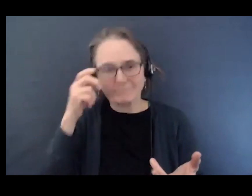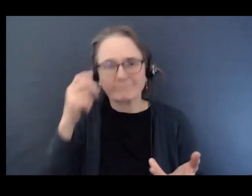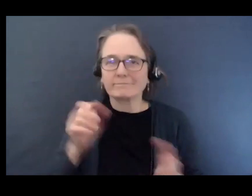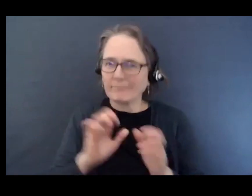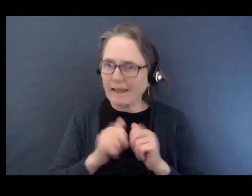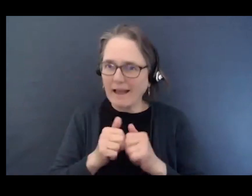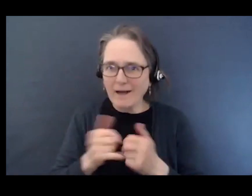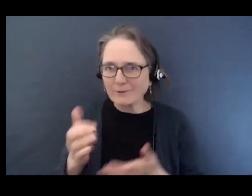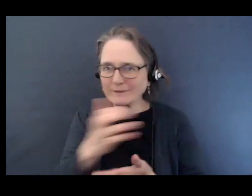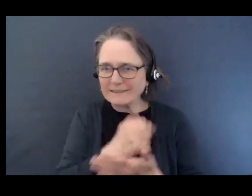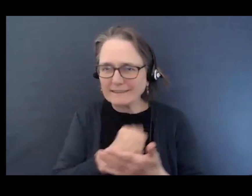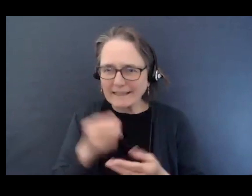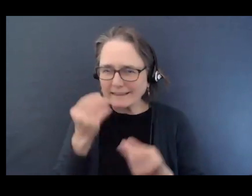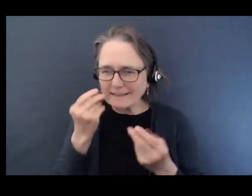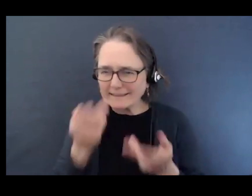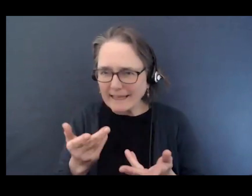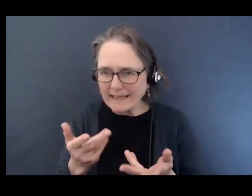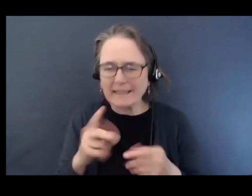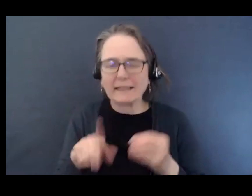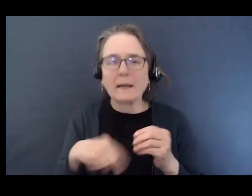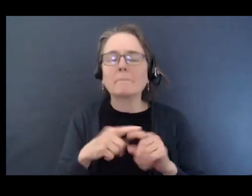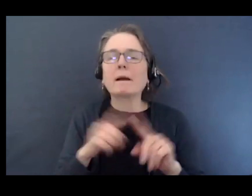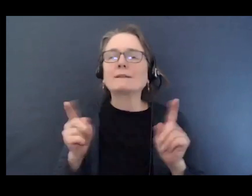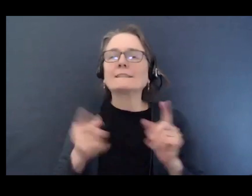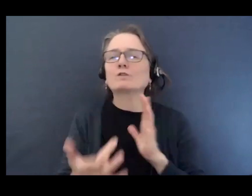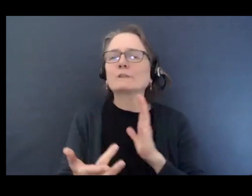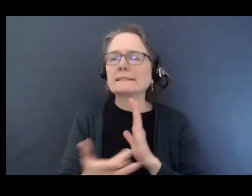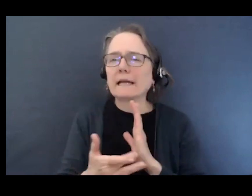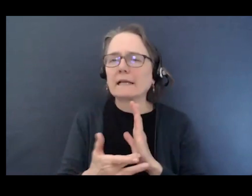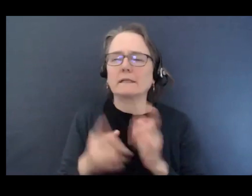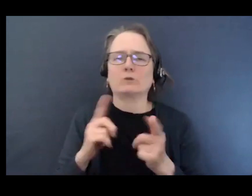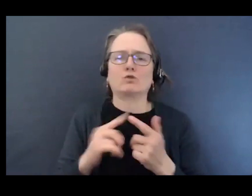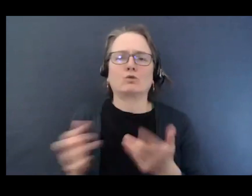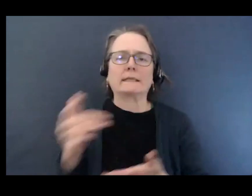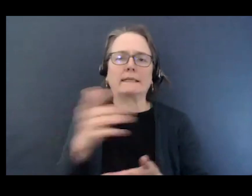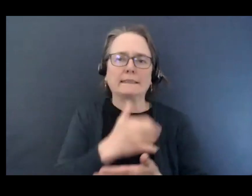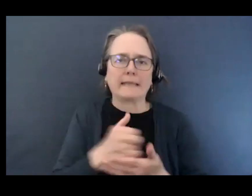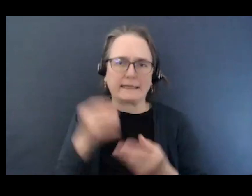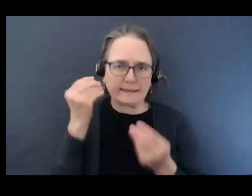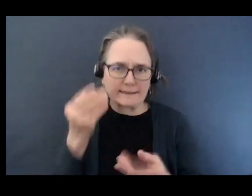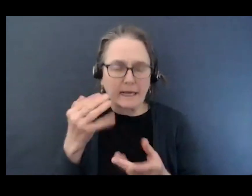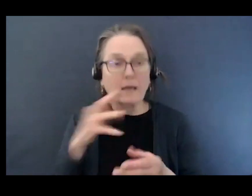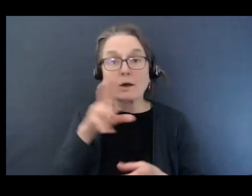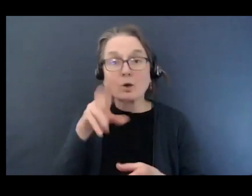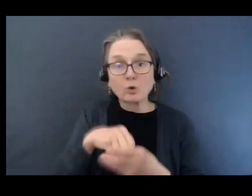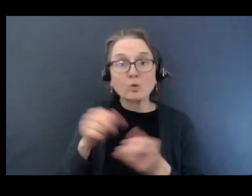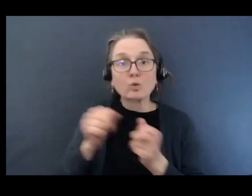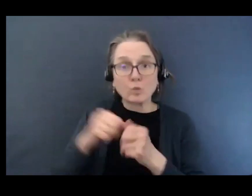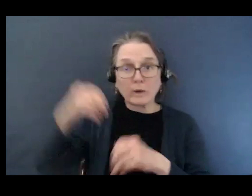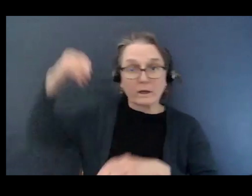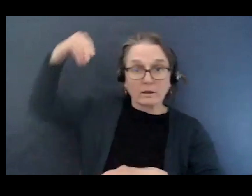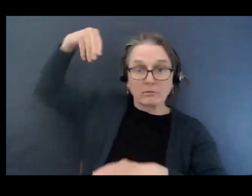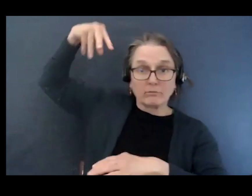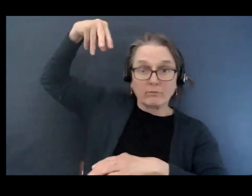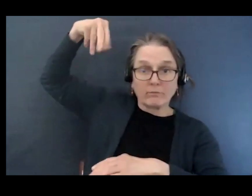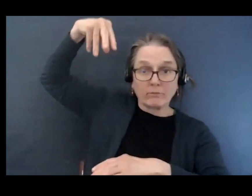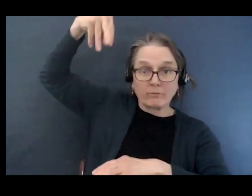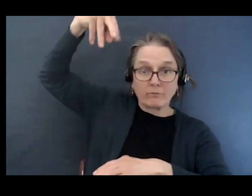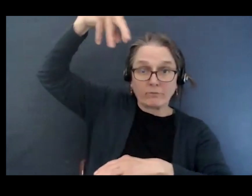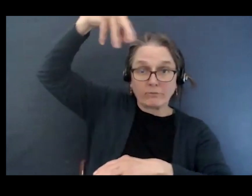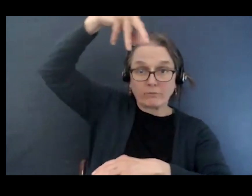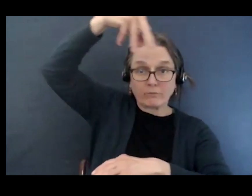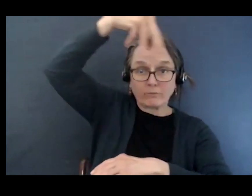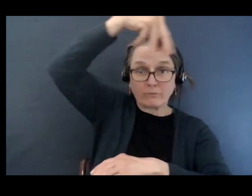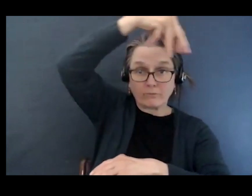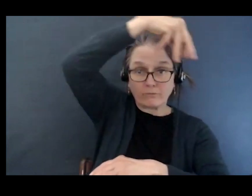this past January on different techniques to do that, including using aerial photo,